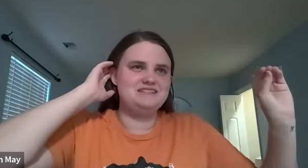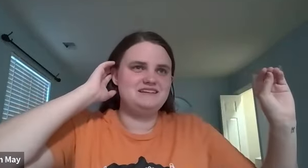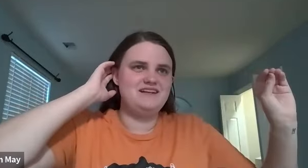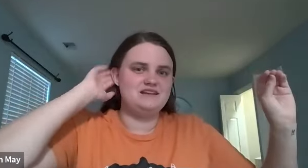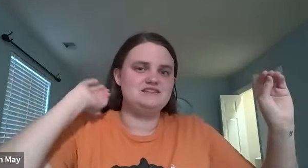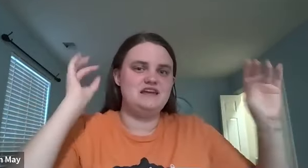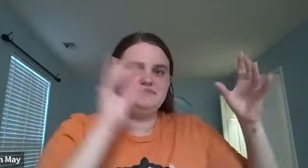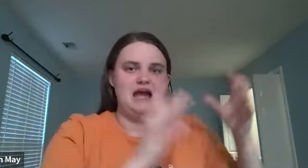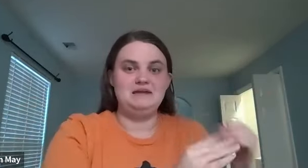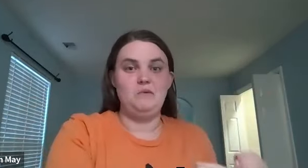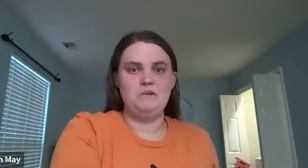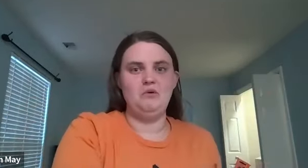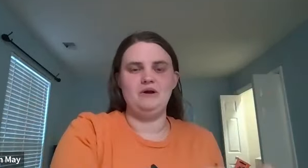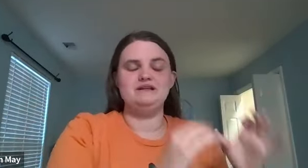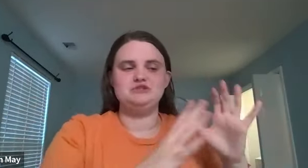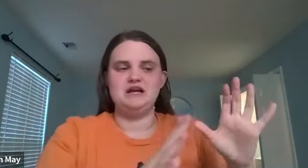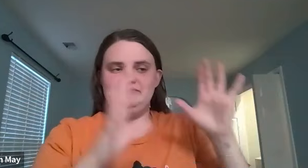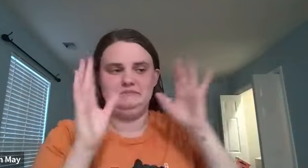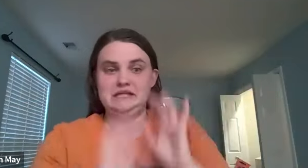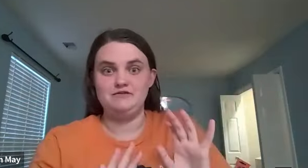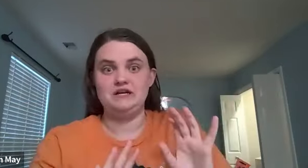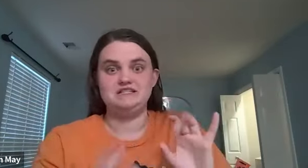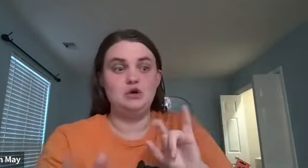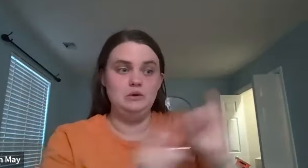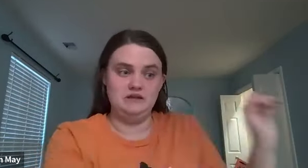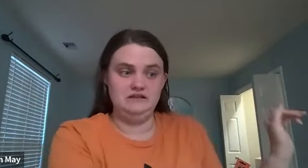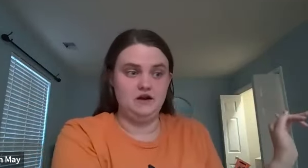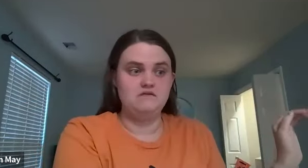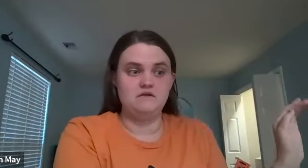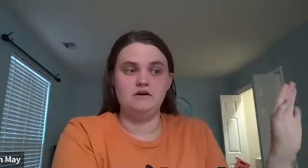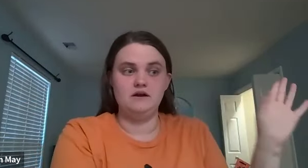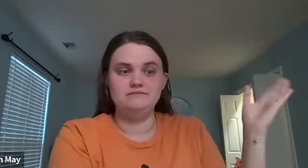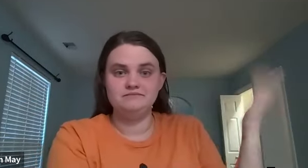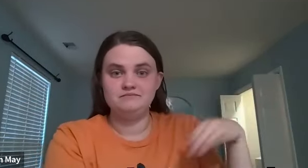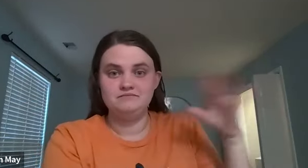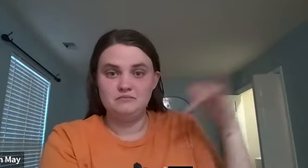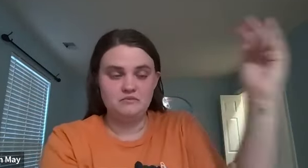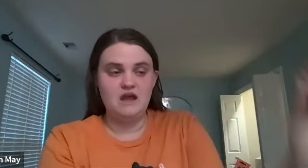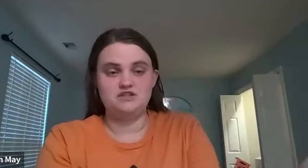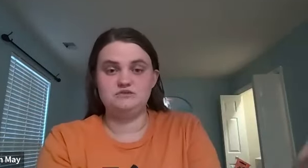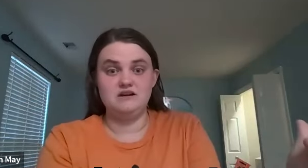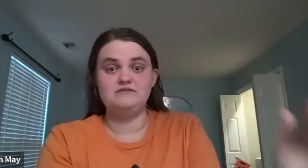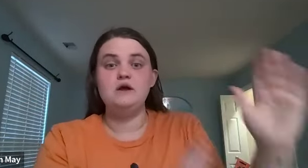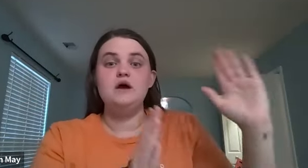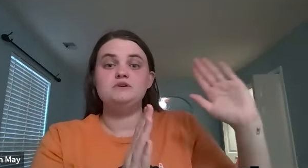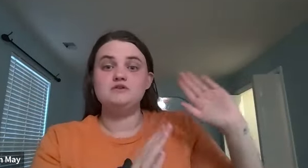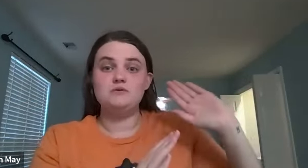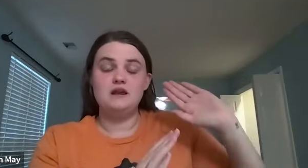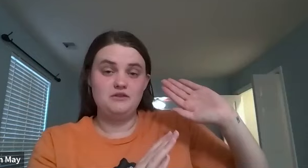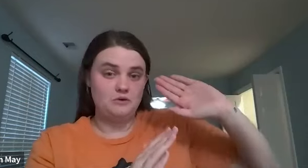in class and I'm adding more and more, and I'm trying to be careful not to totally lean off of our, the actual stuff. But so another one